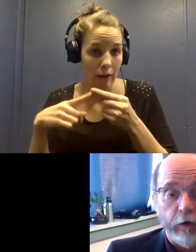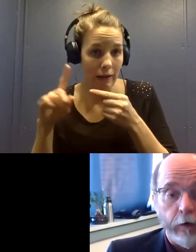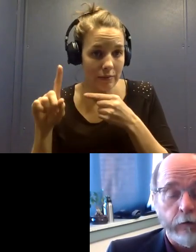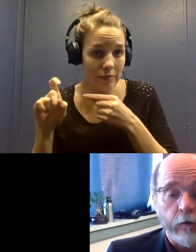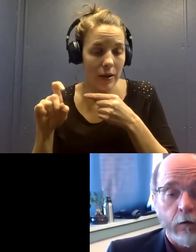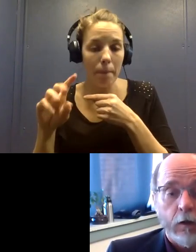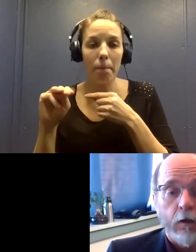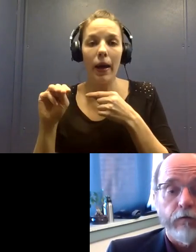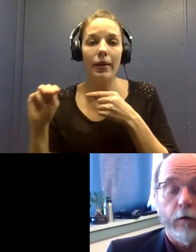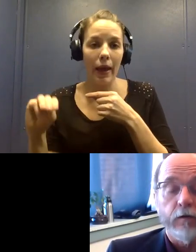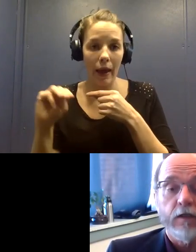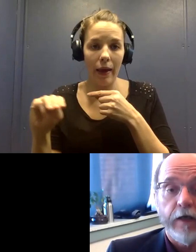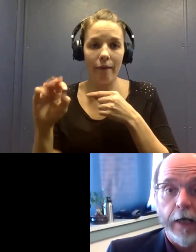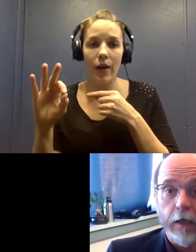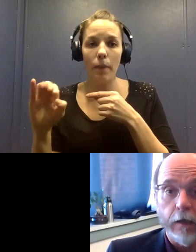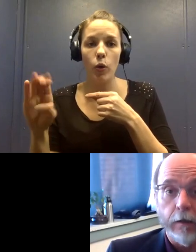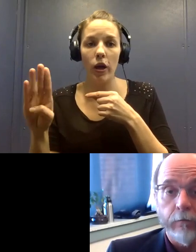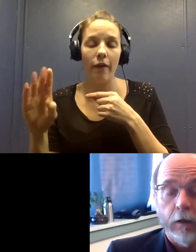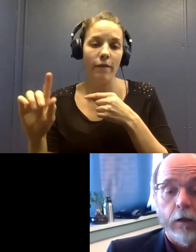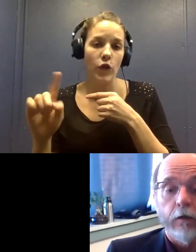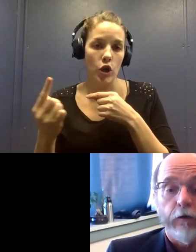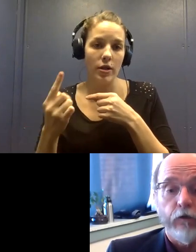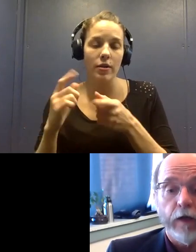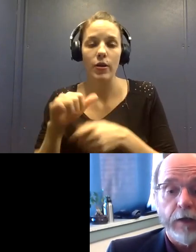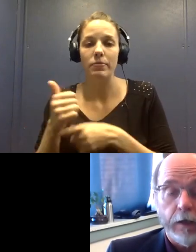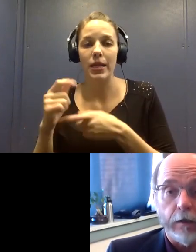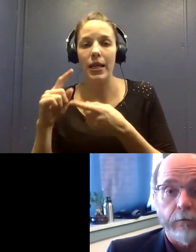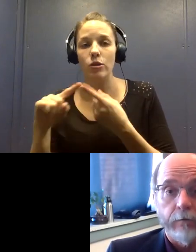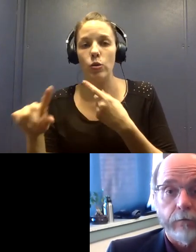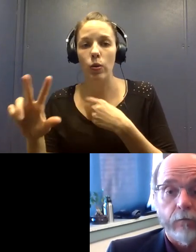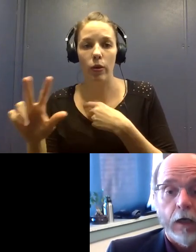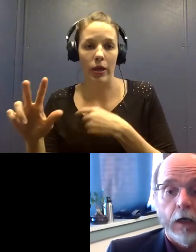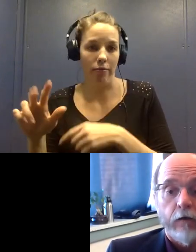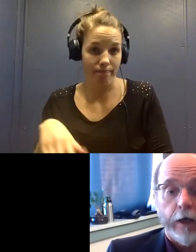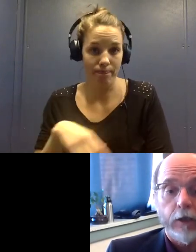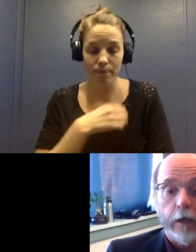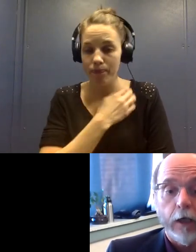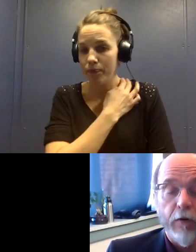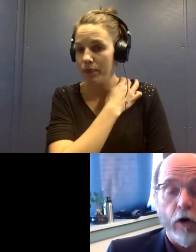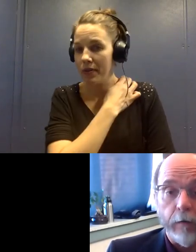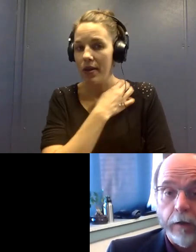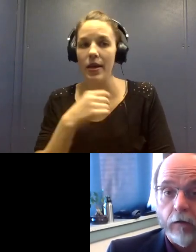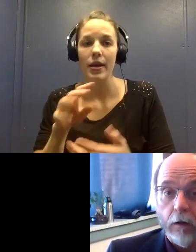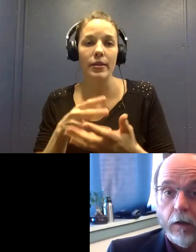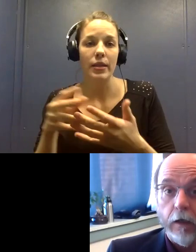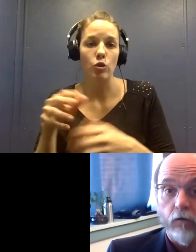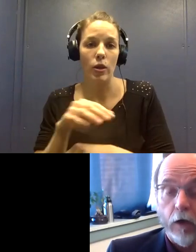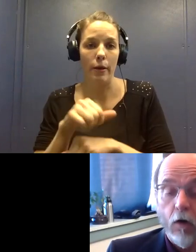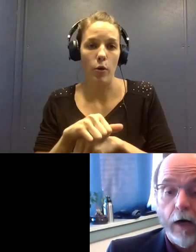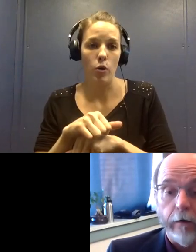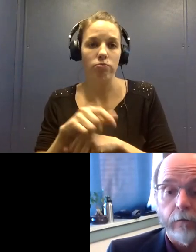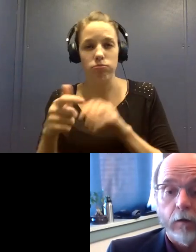February 1st from 10 a.m. to 3 p.m. Scheduling an appointment